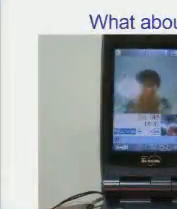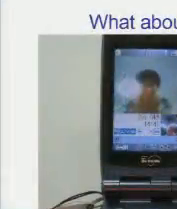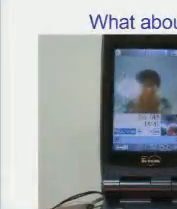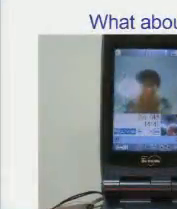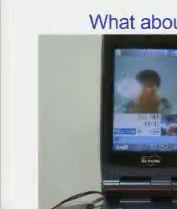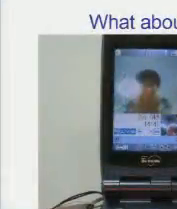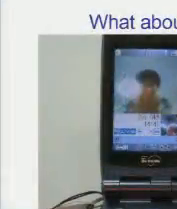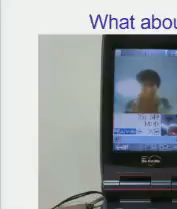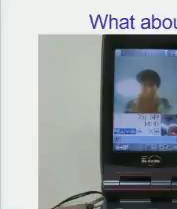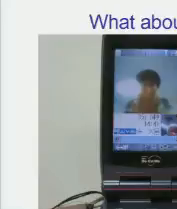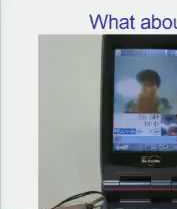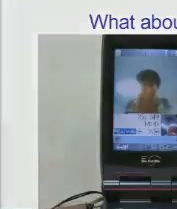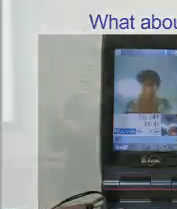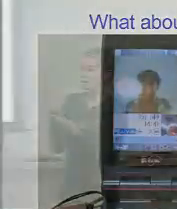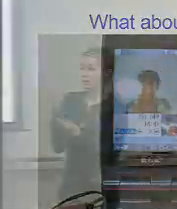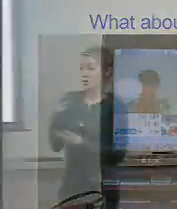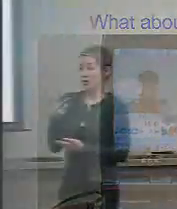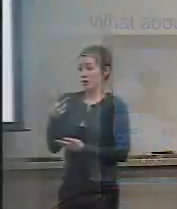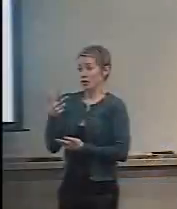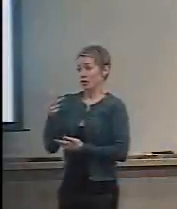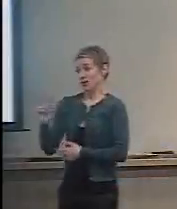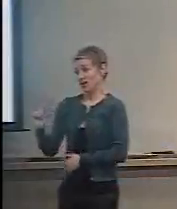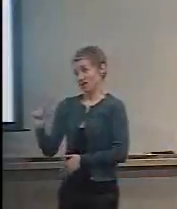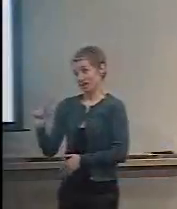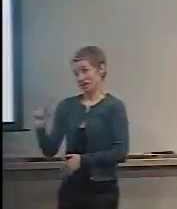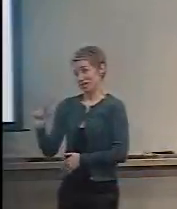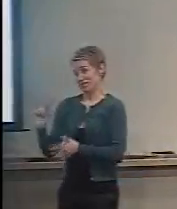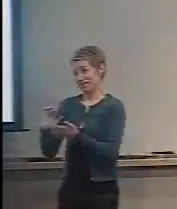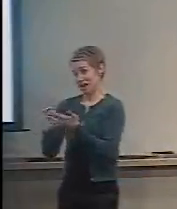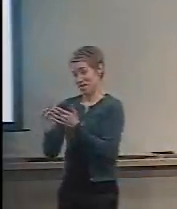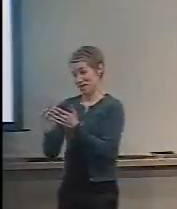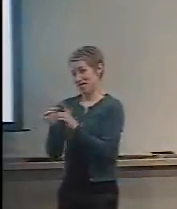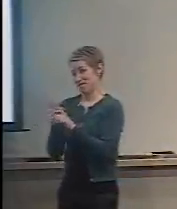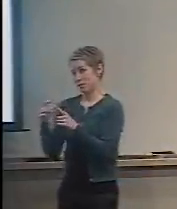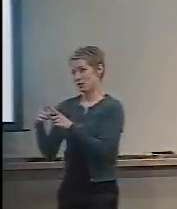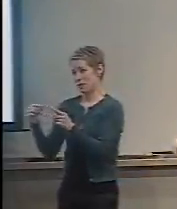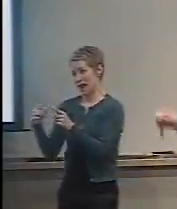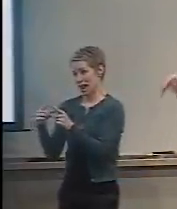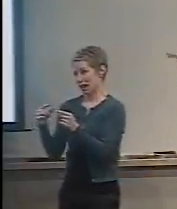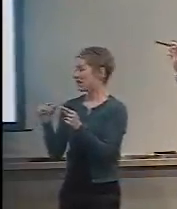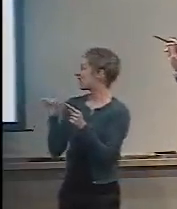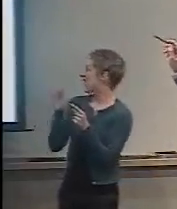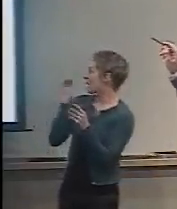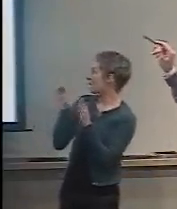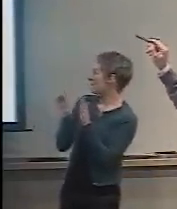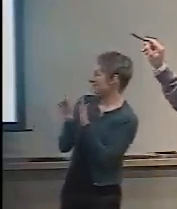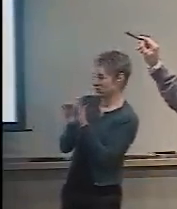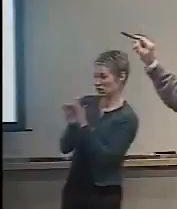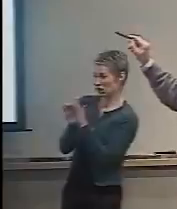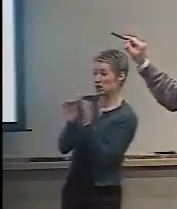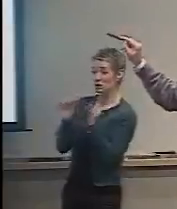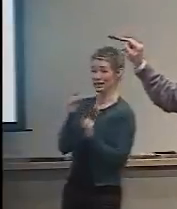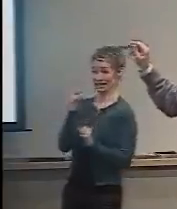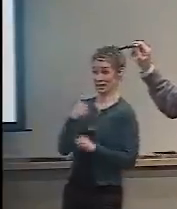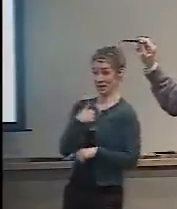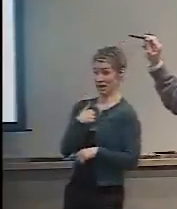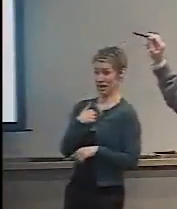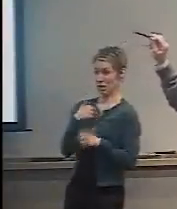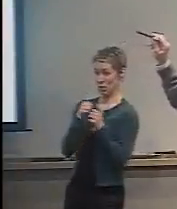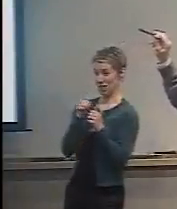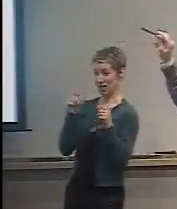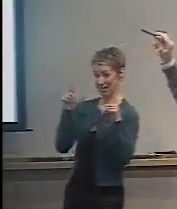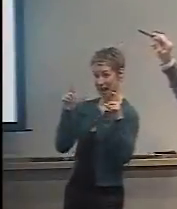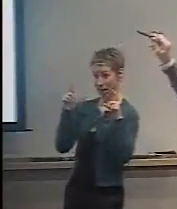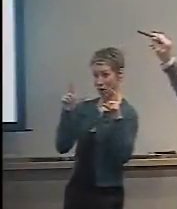So this is, what about 3G? Well, this is a 3G network. This is from Japan, and this is a picture I took. You can see me there with the